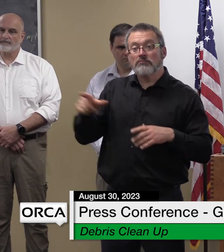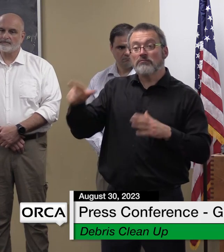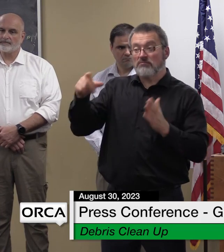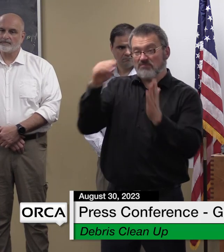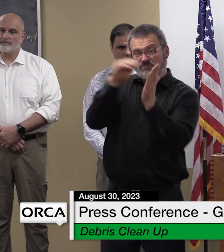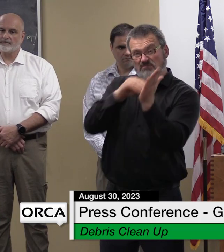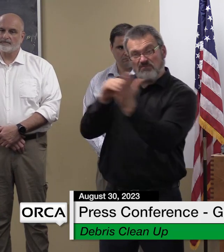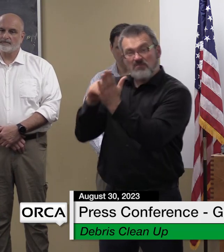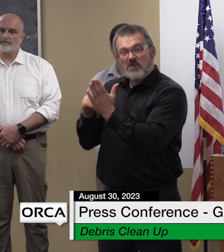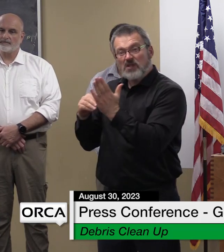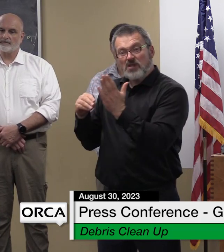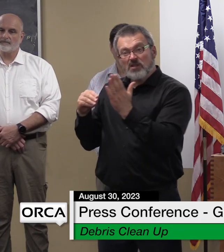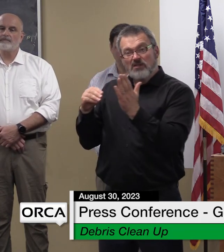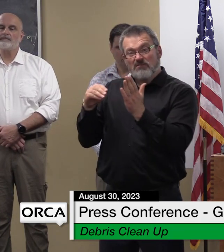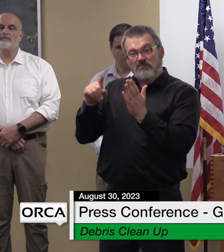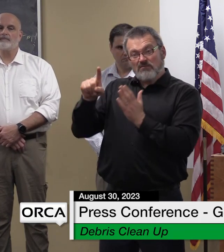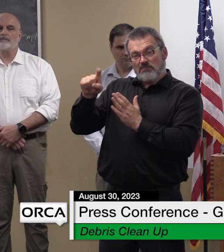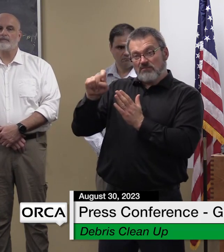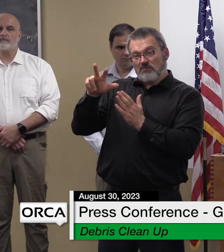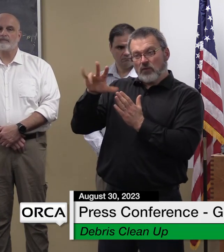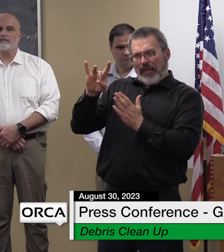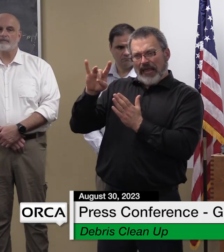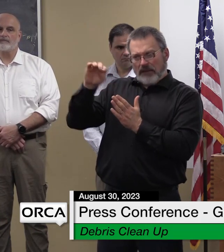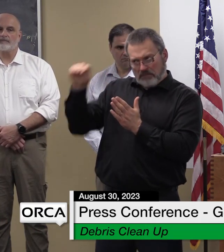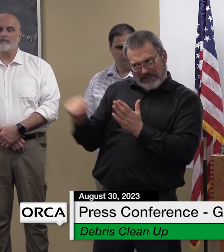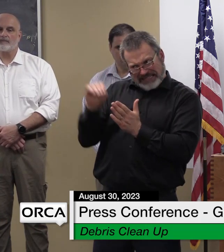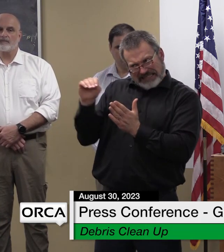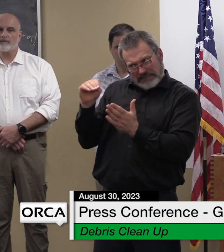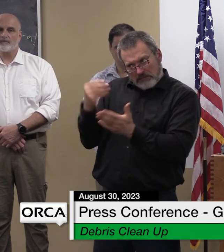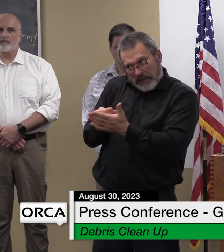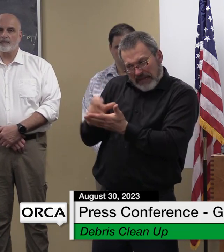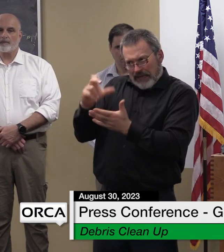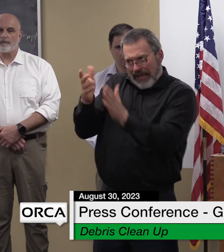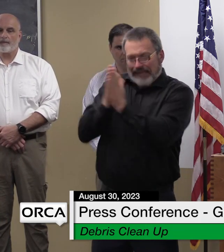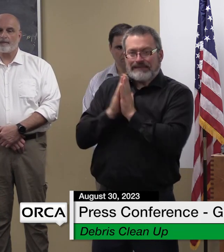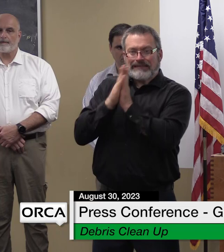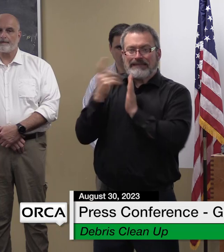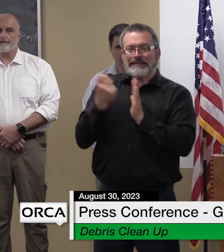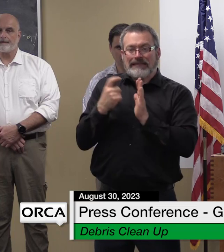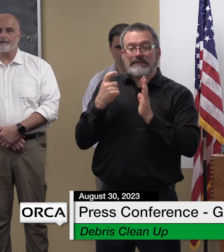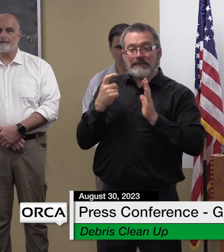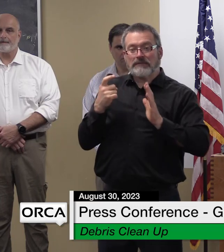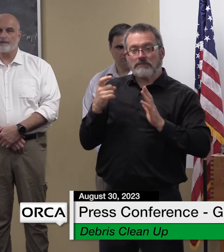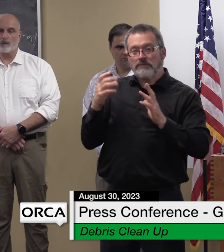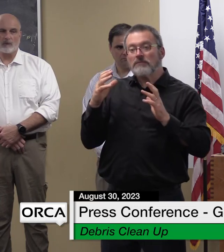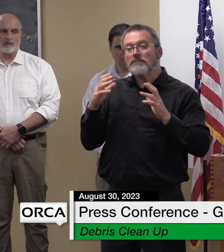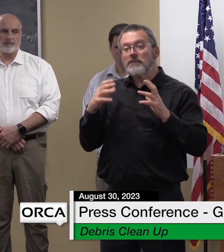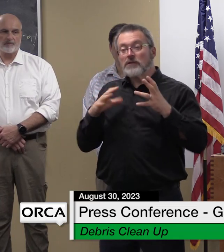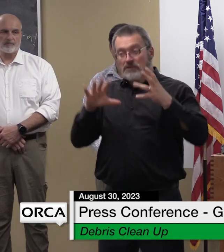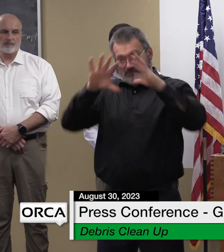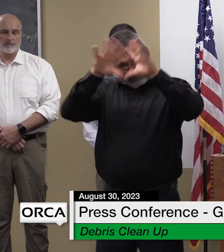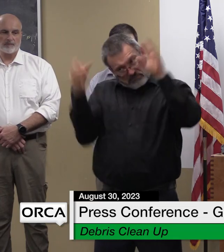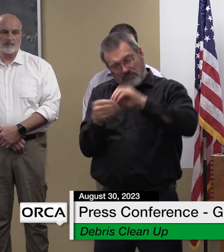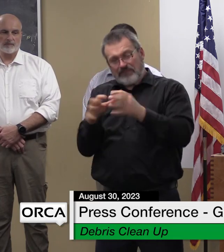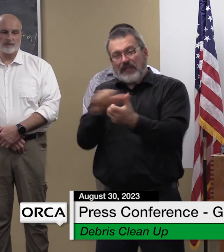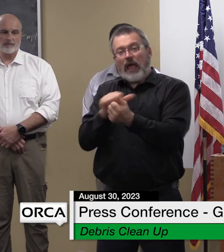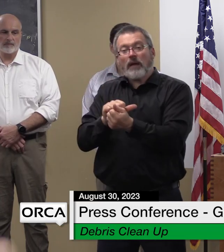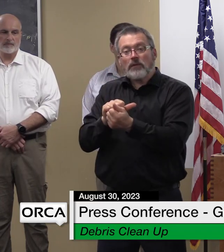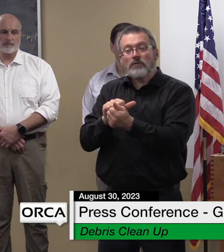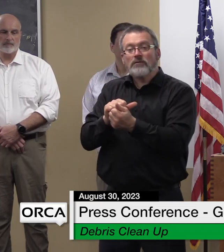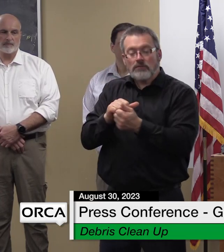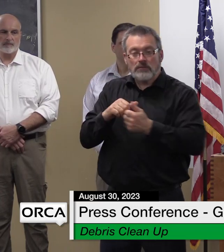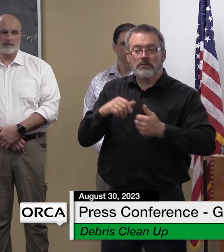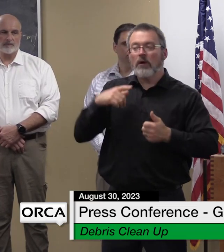around $138 million. Total net damages, meaning that's deducting insurance and other